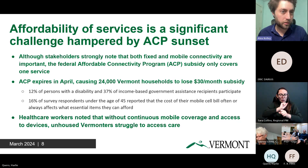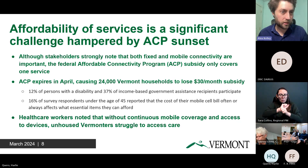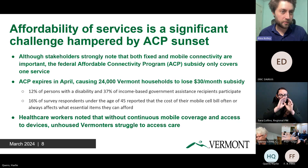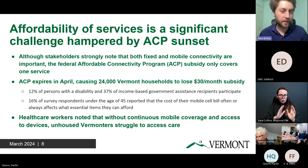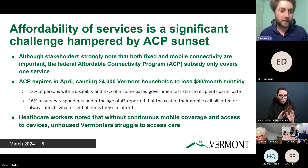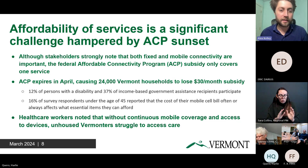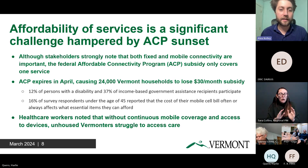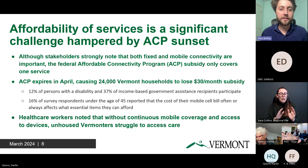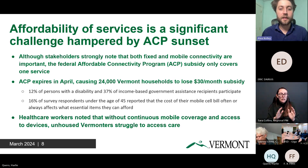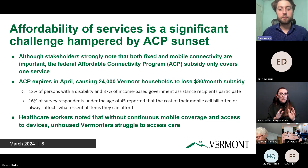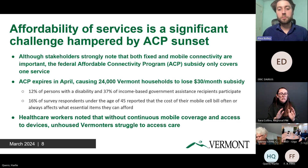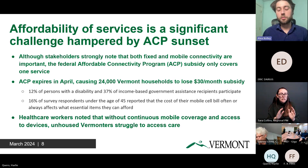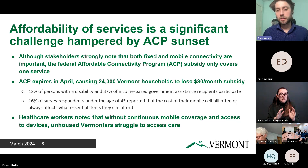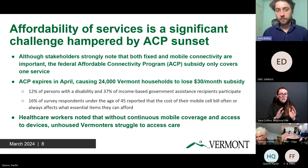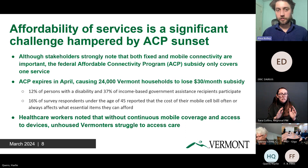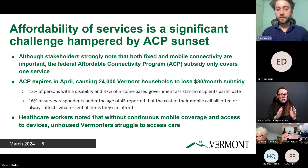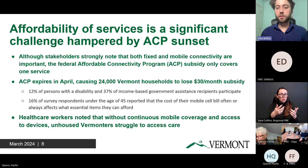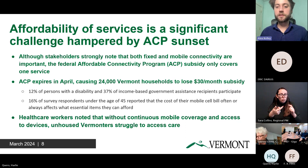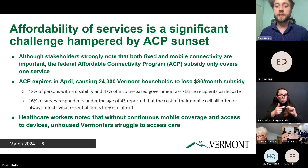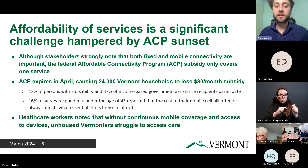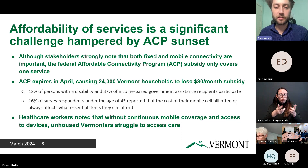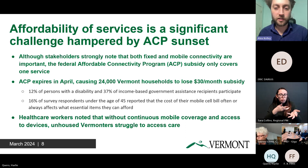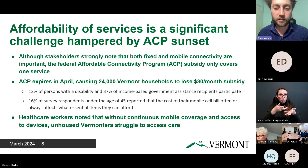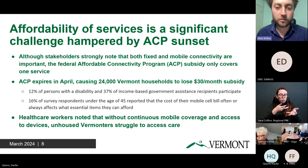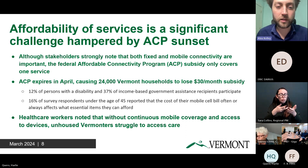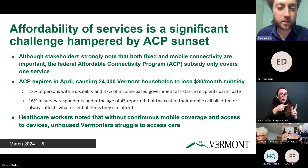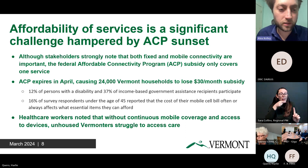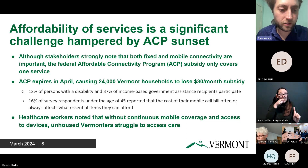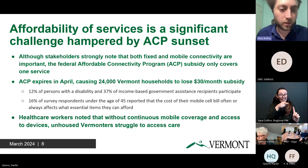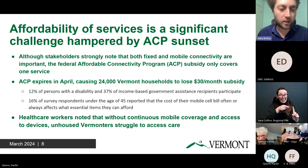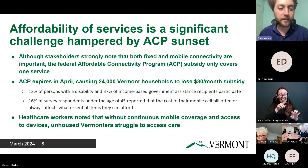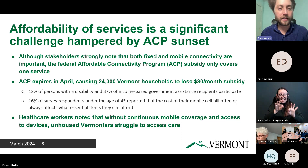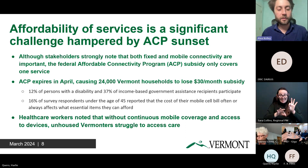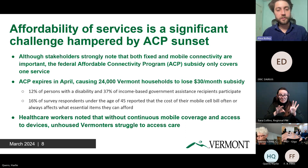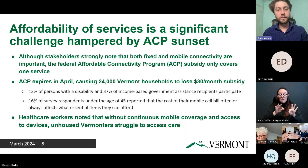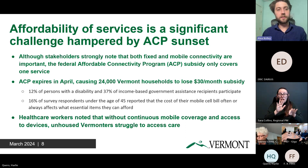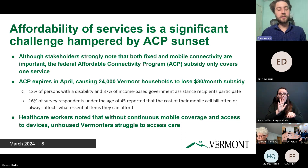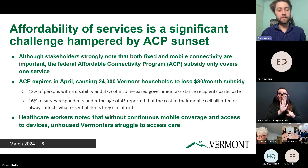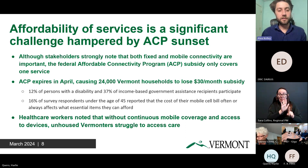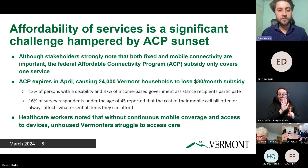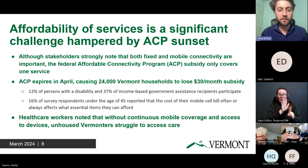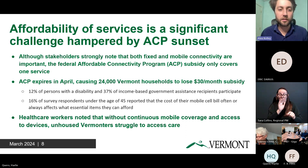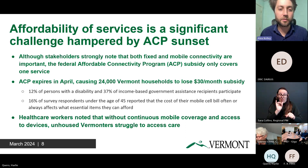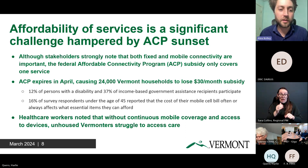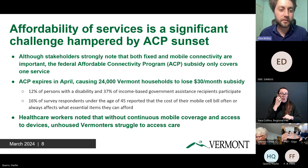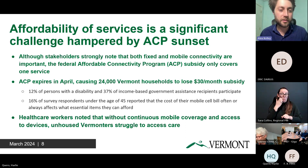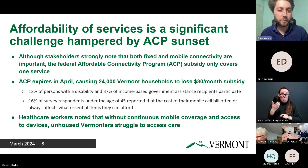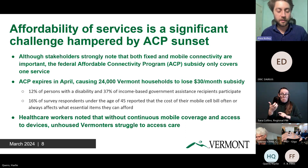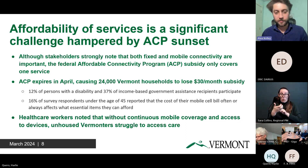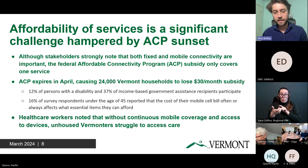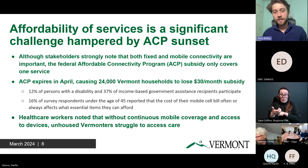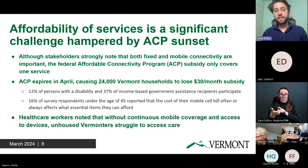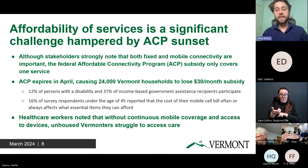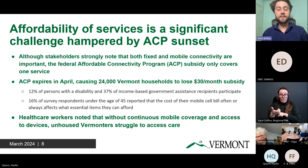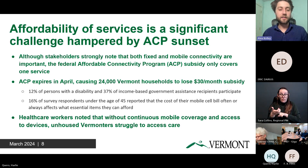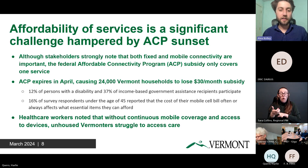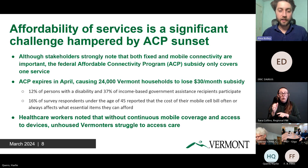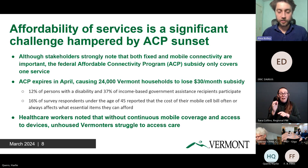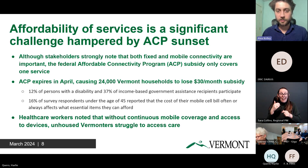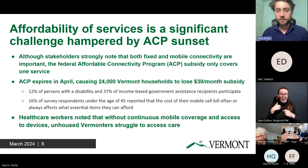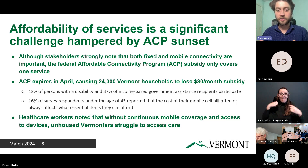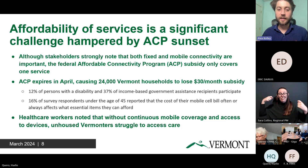compellingly spoke to the fact that mobile coverage in particular is critical to our unhoused and housing insecure Vermonters, because